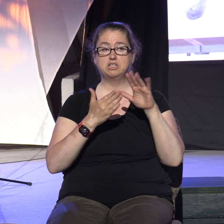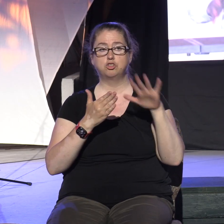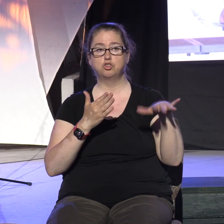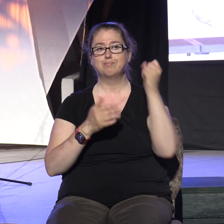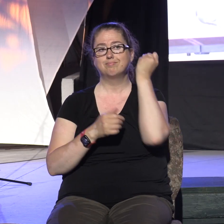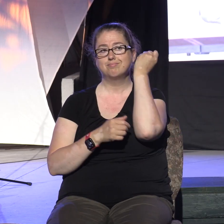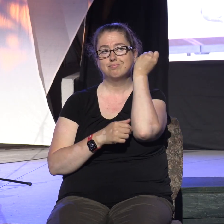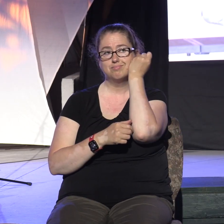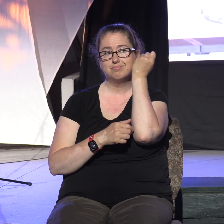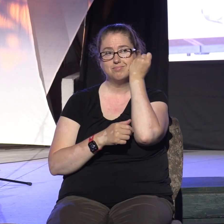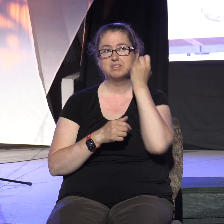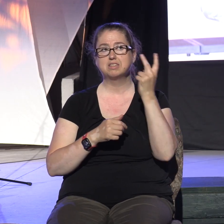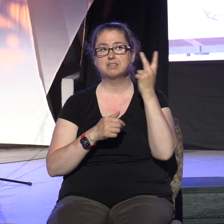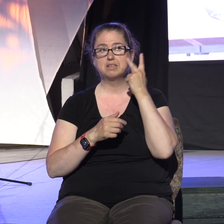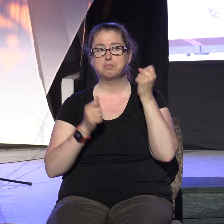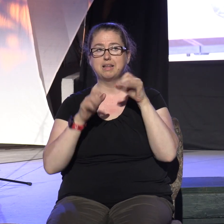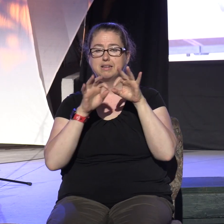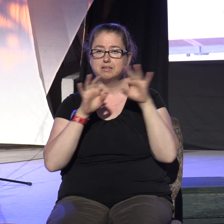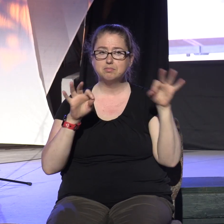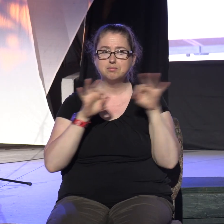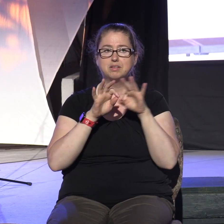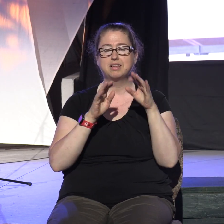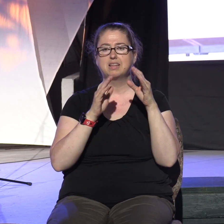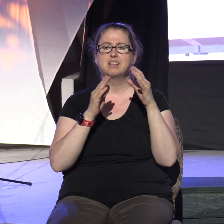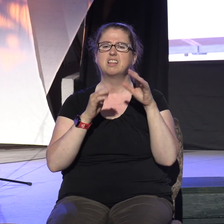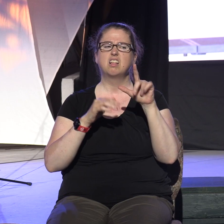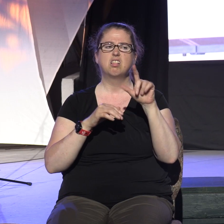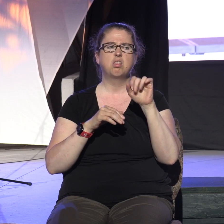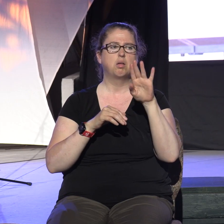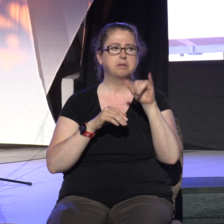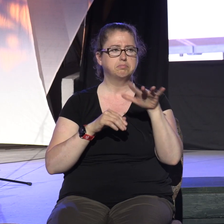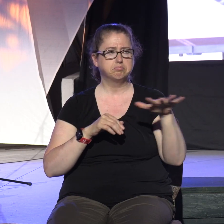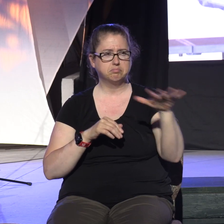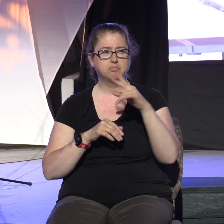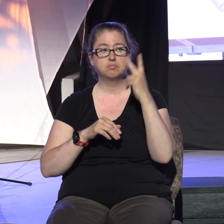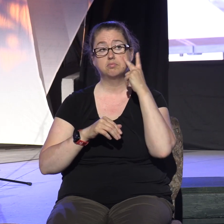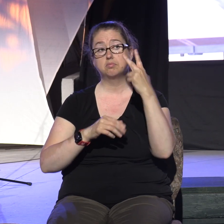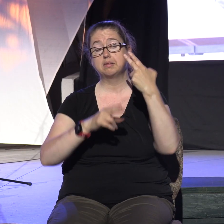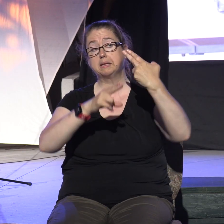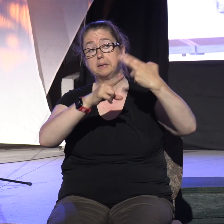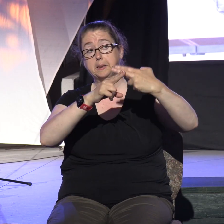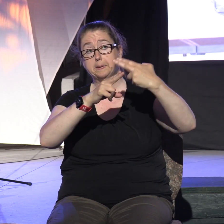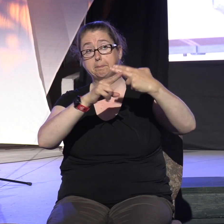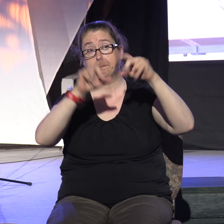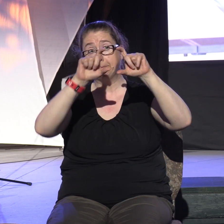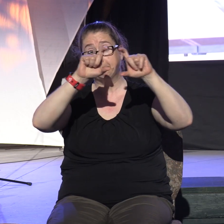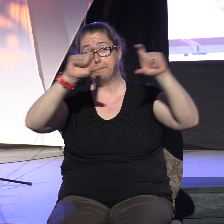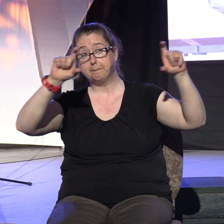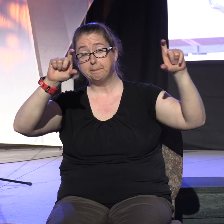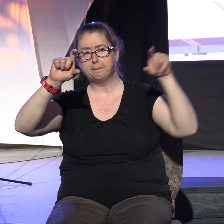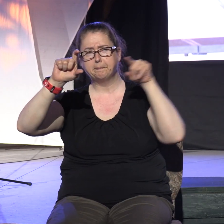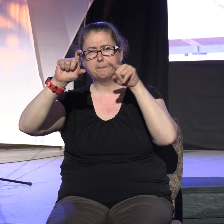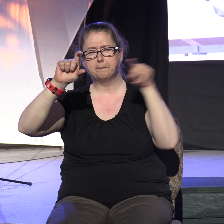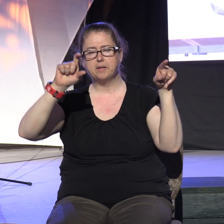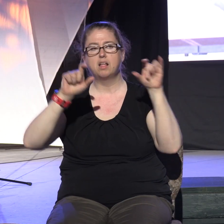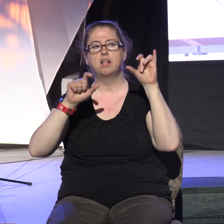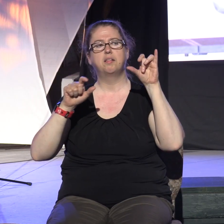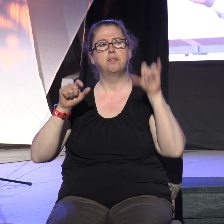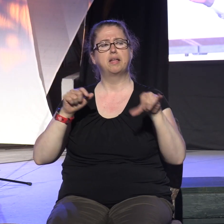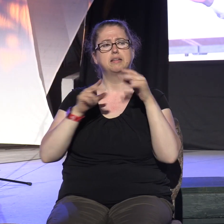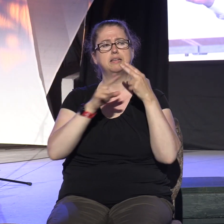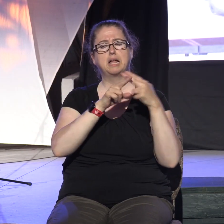her old high school crush. I mean, he was her heartthrob. Now, they never dated because he didn't